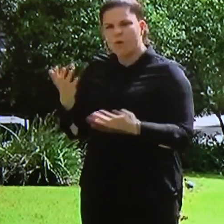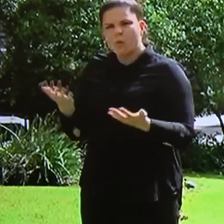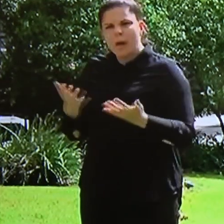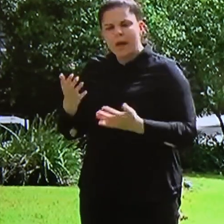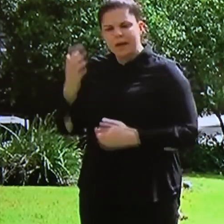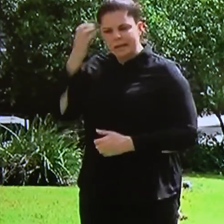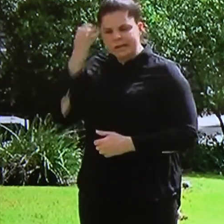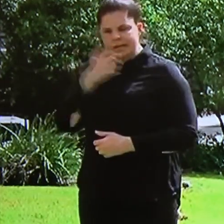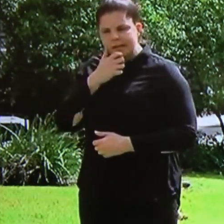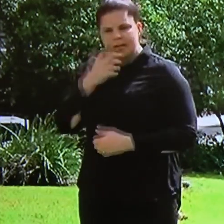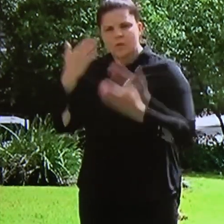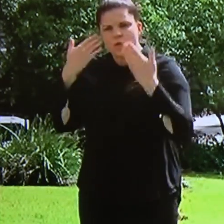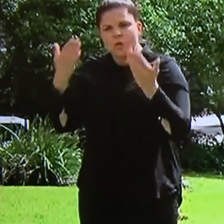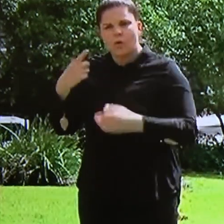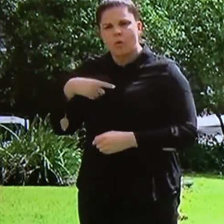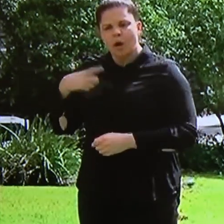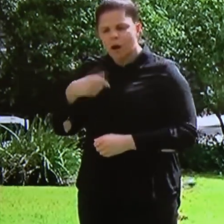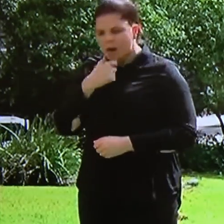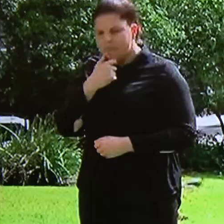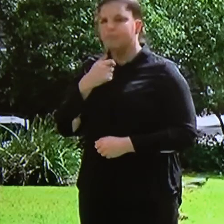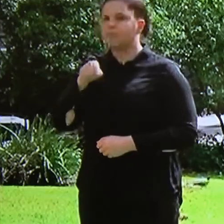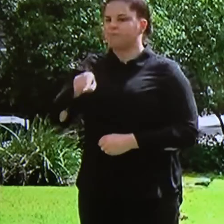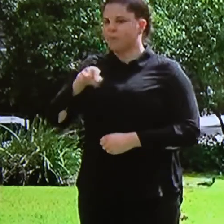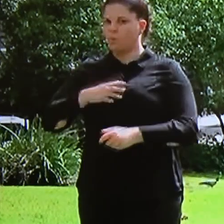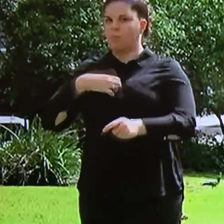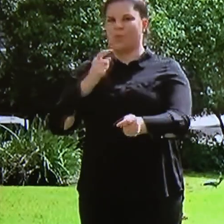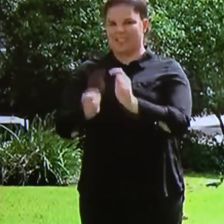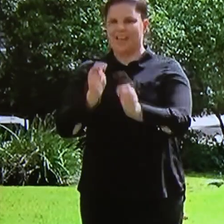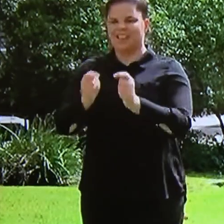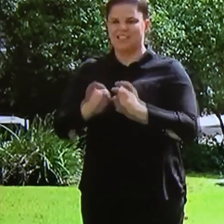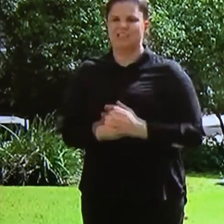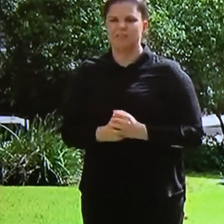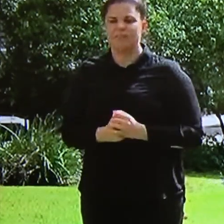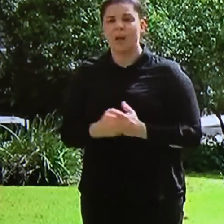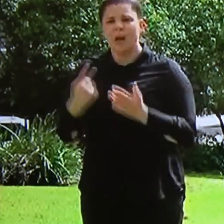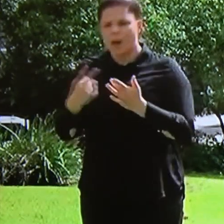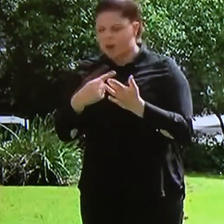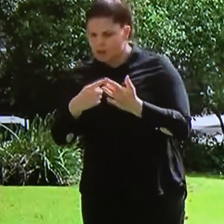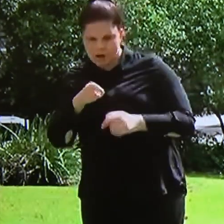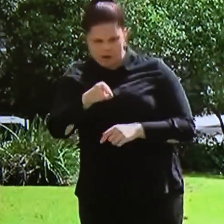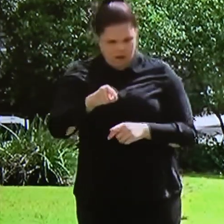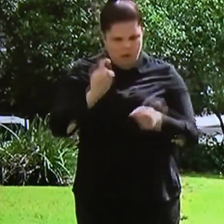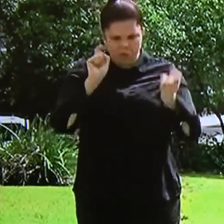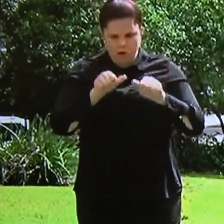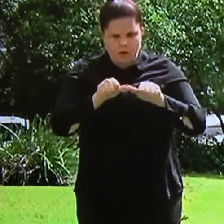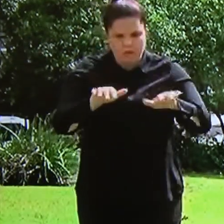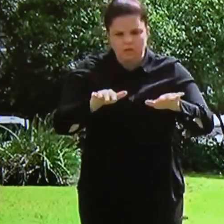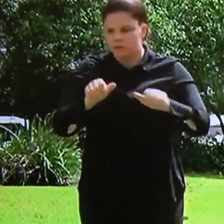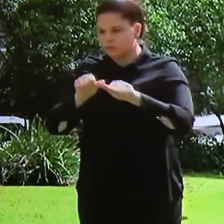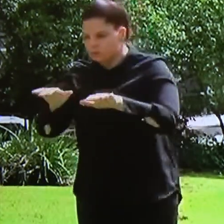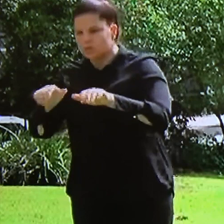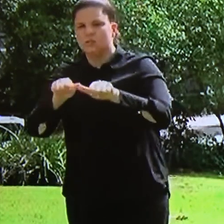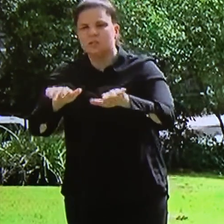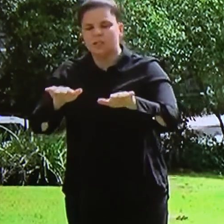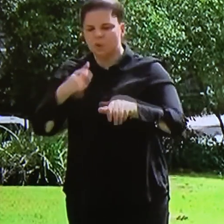other areas where we concerned that if the spread of the virus was occurring, we